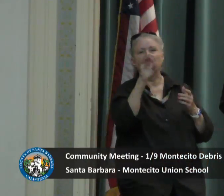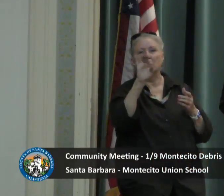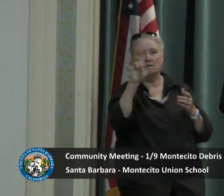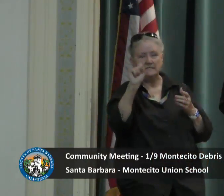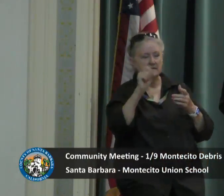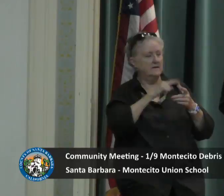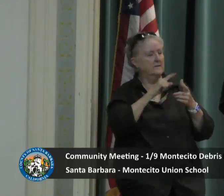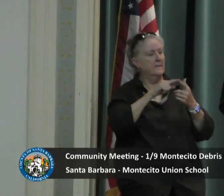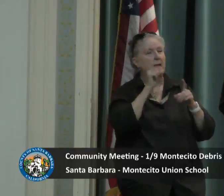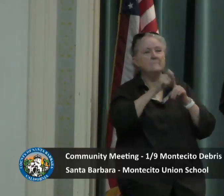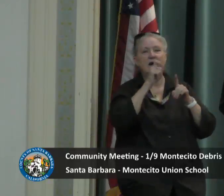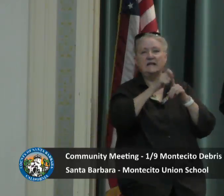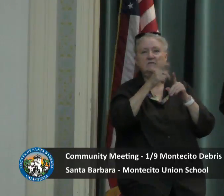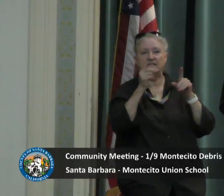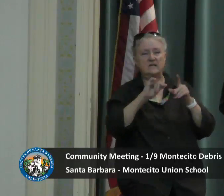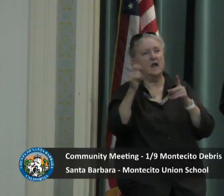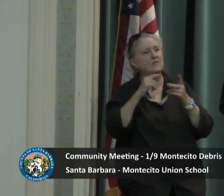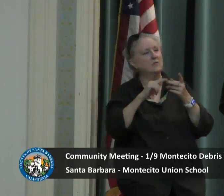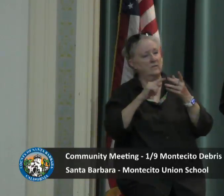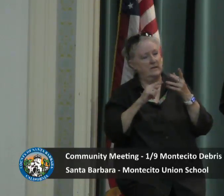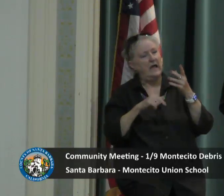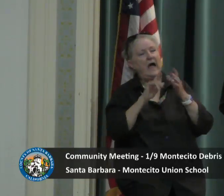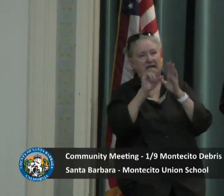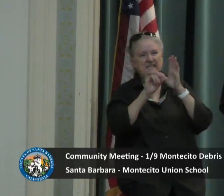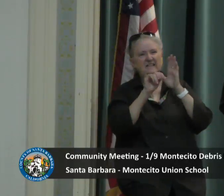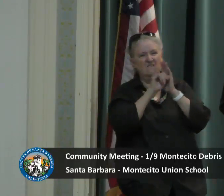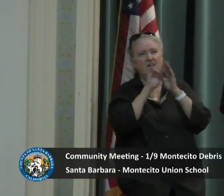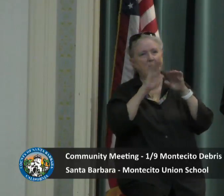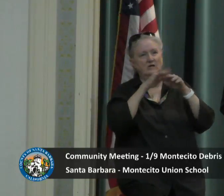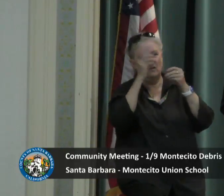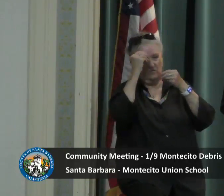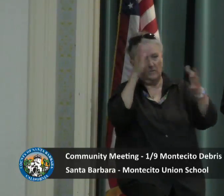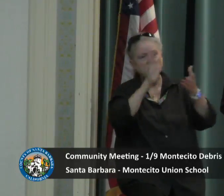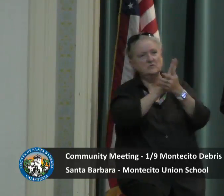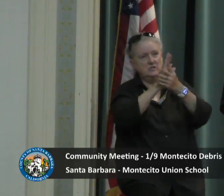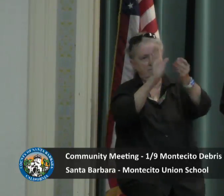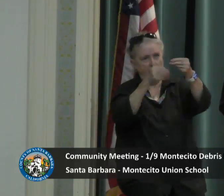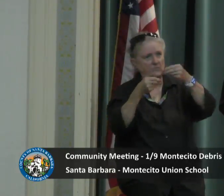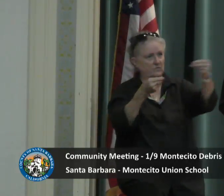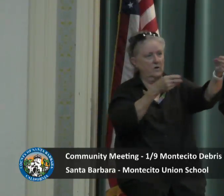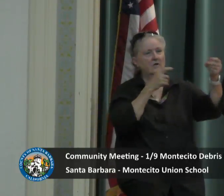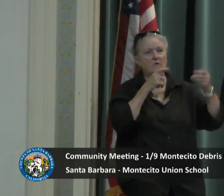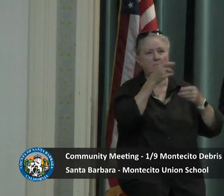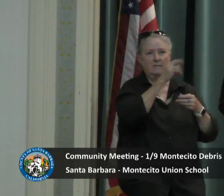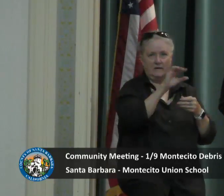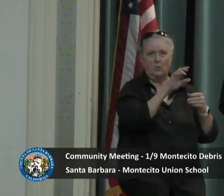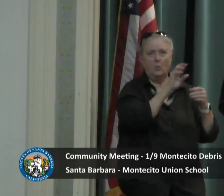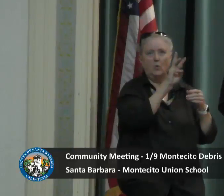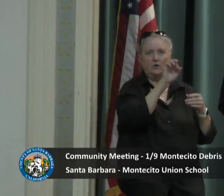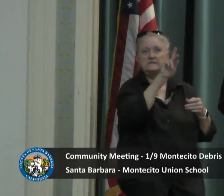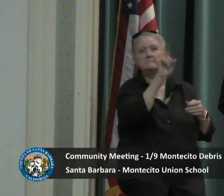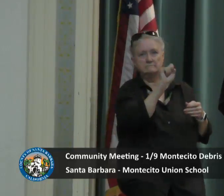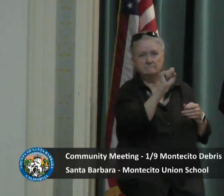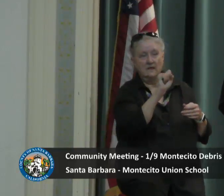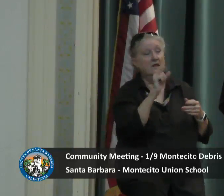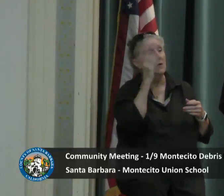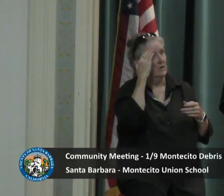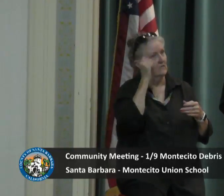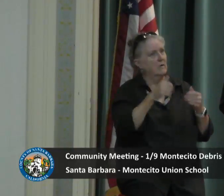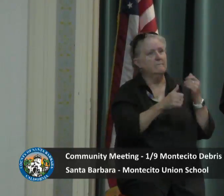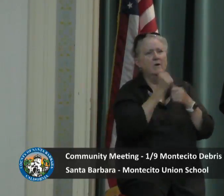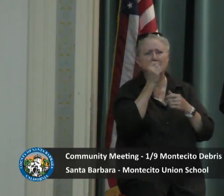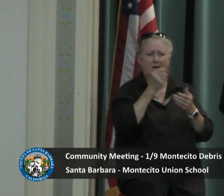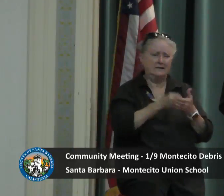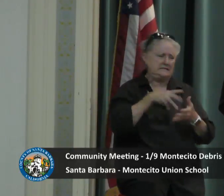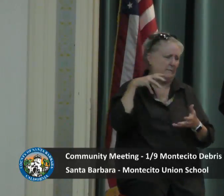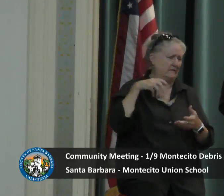and other outlets identified on our information sheet provided by our Public Works Department. We know for most this is expensive due to